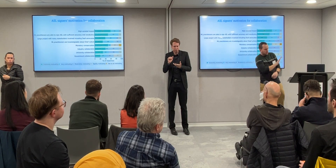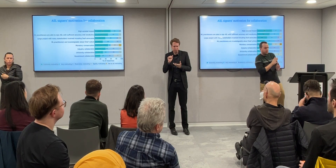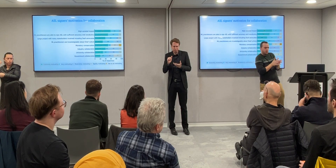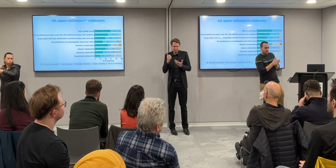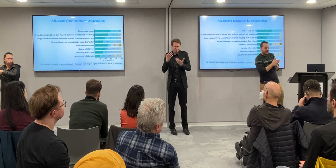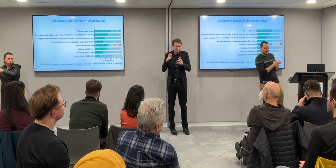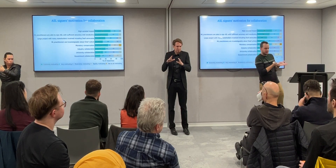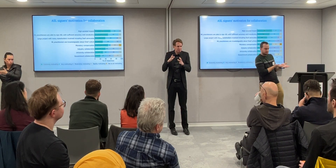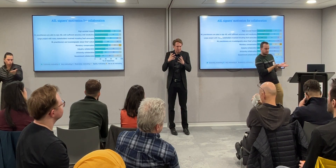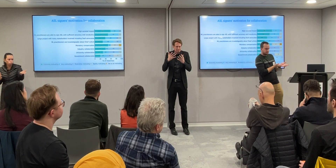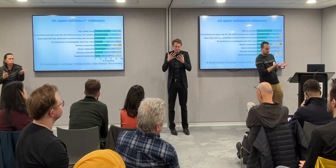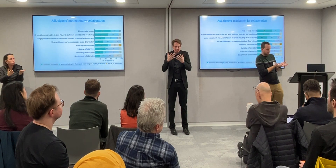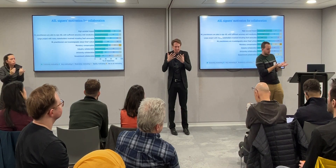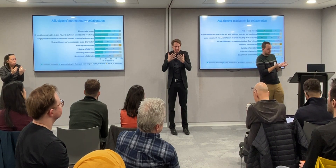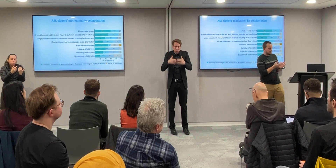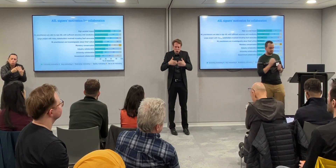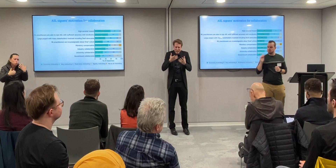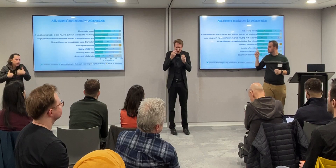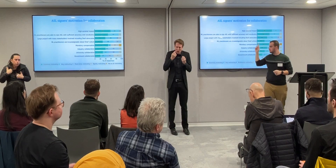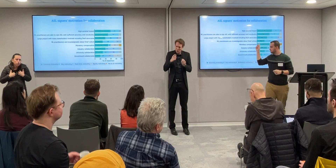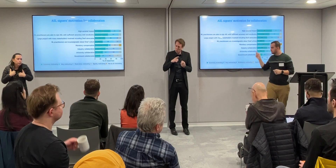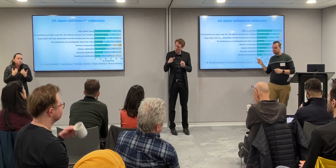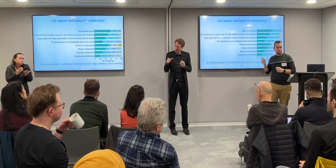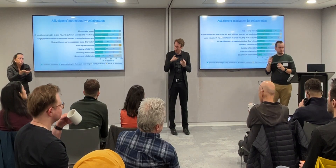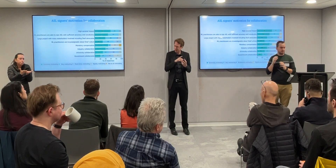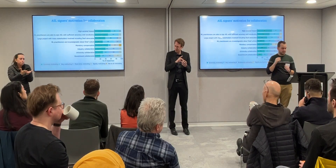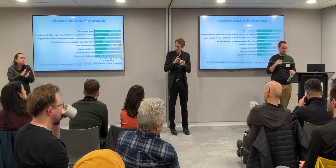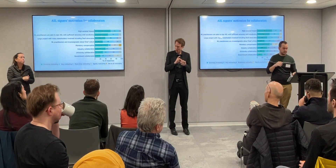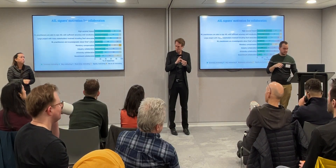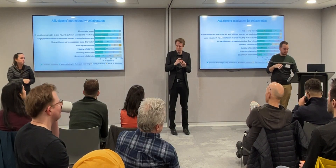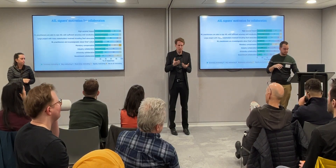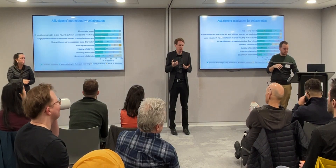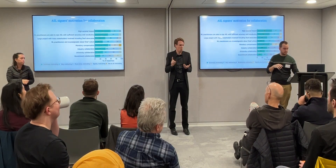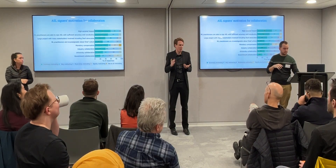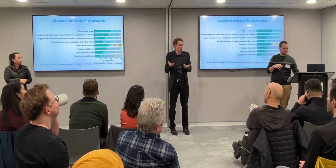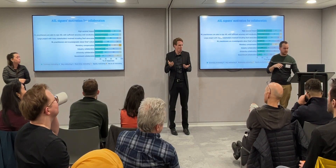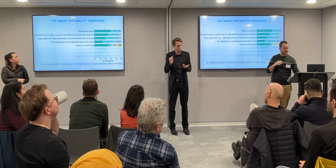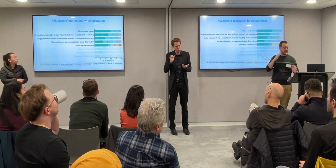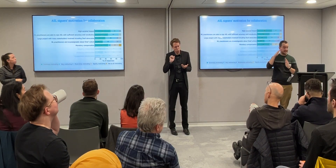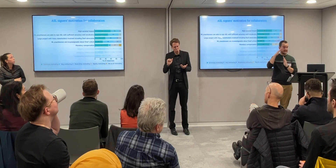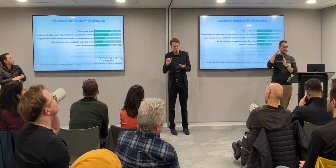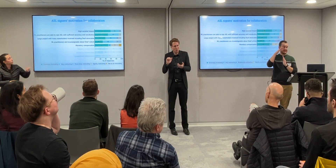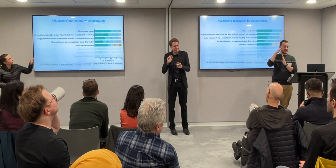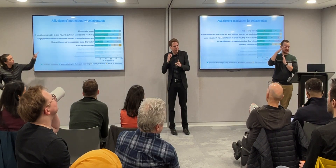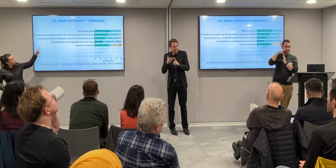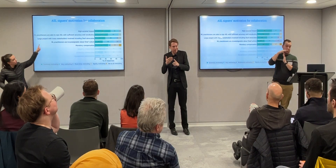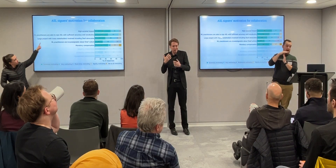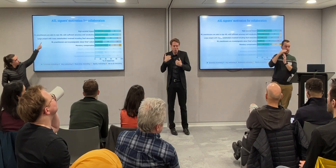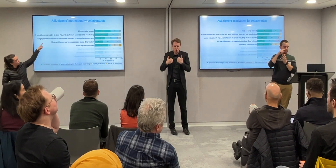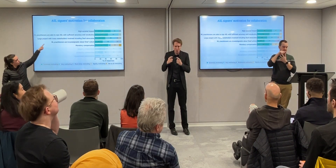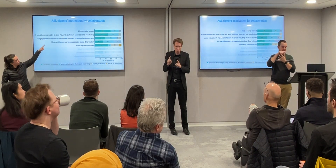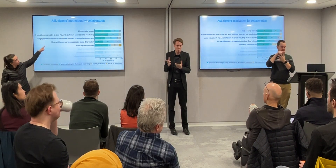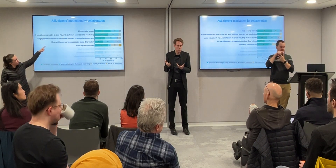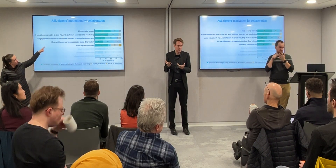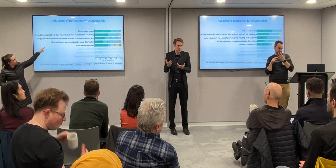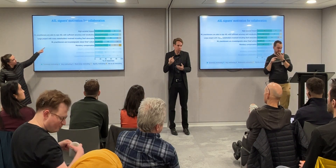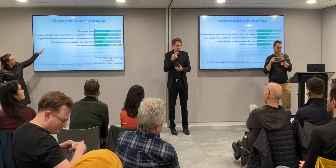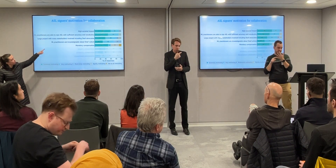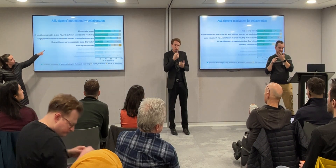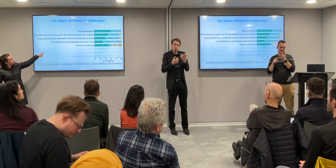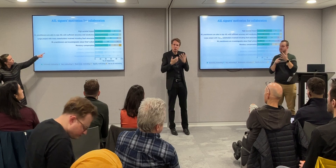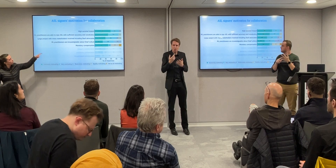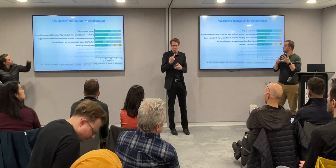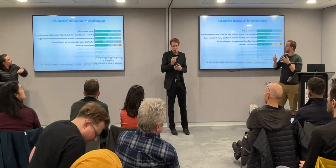and working on AI. We wanted to understand what the ASL signers' motivation could possibly be. And these are some of the results we got. The